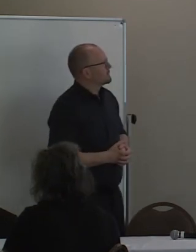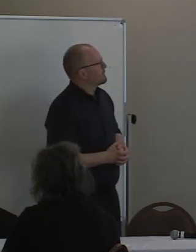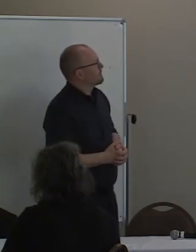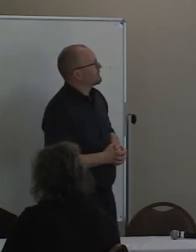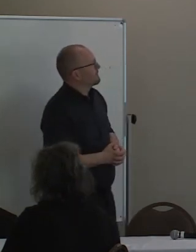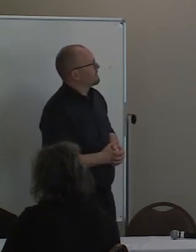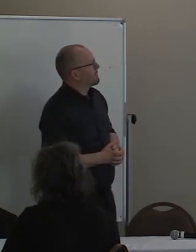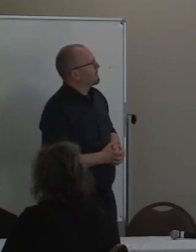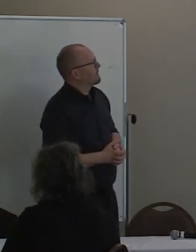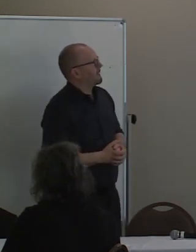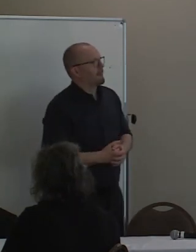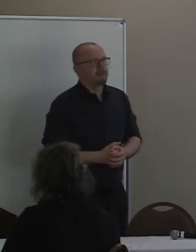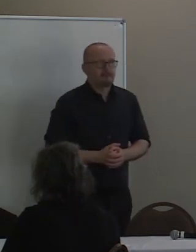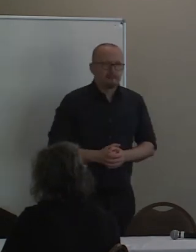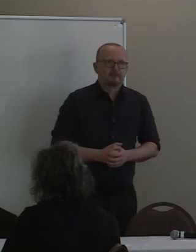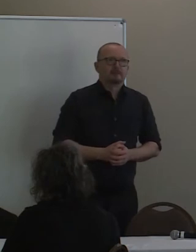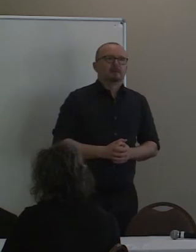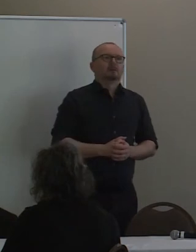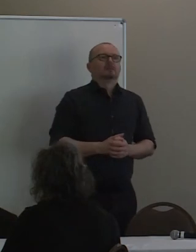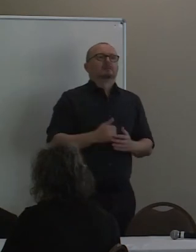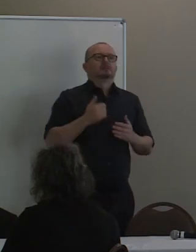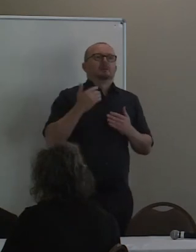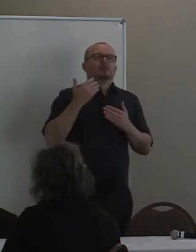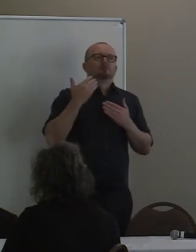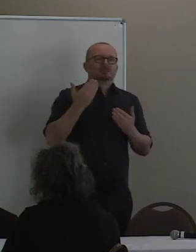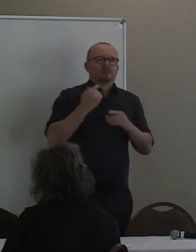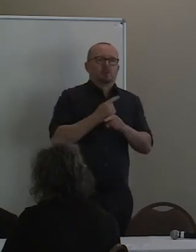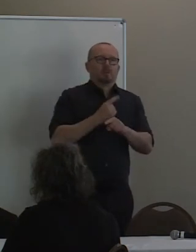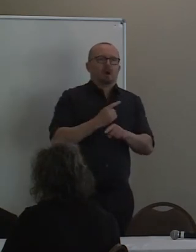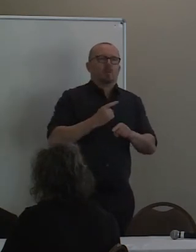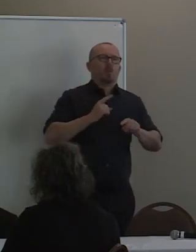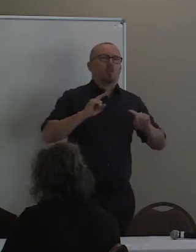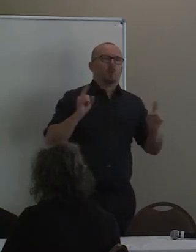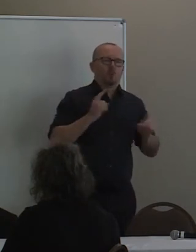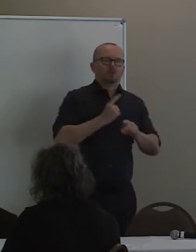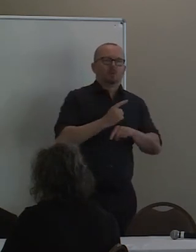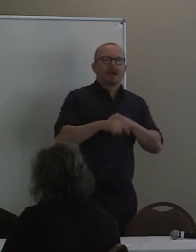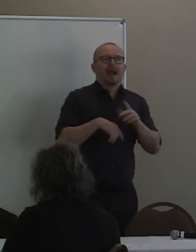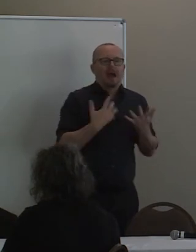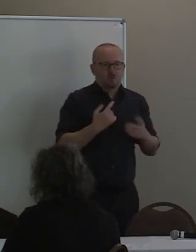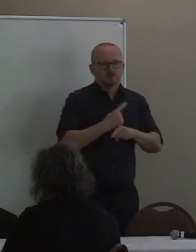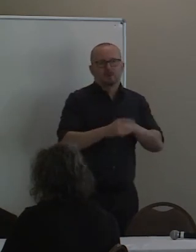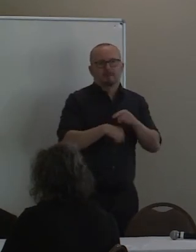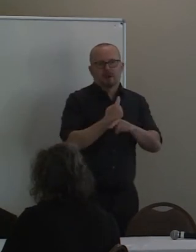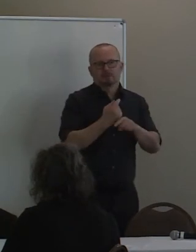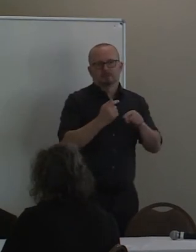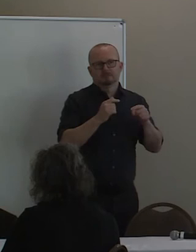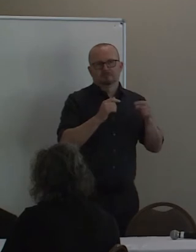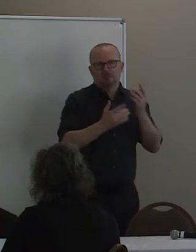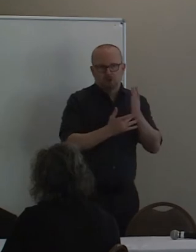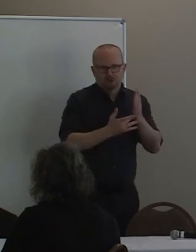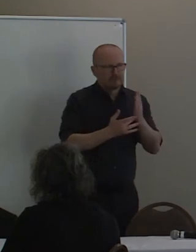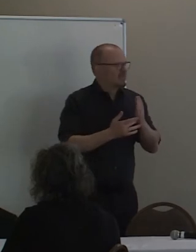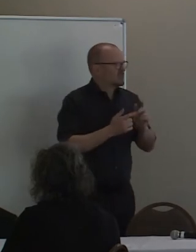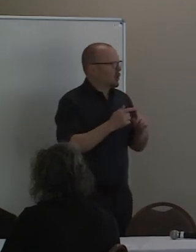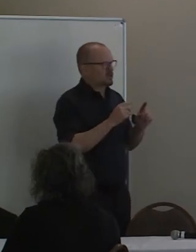So this presentation is about the stories we tell around technology, but it's less about these kind of specific stories or like the hot takes. It's more kind of